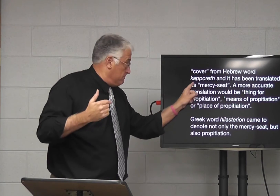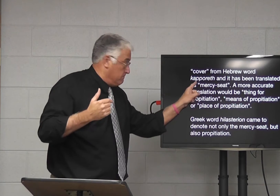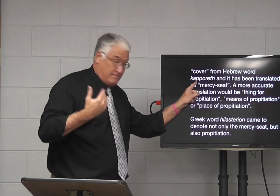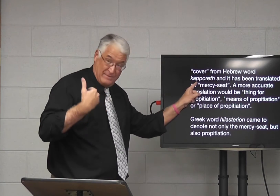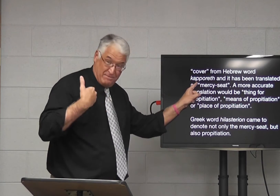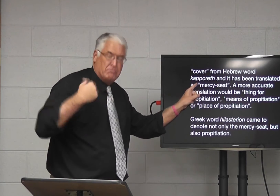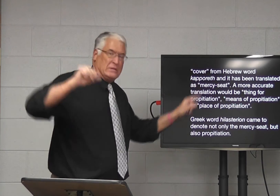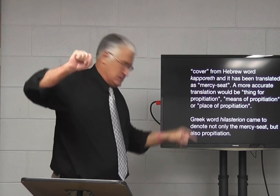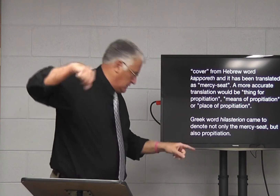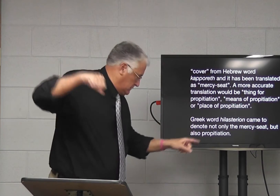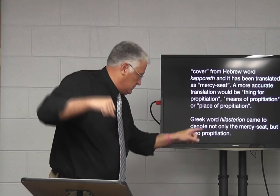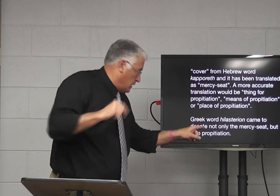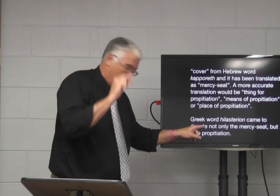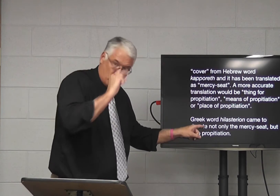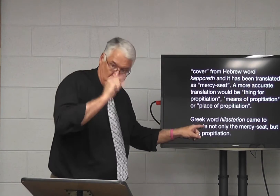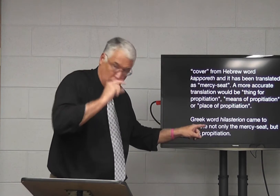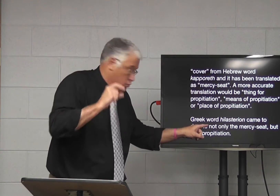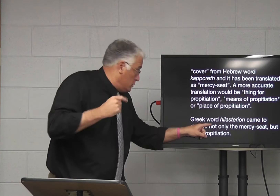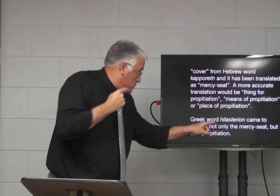almost has the same as the Hebrew word,